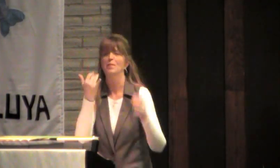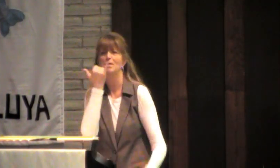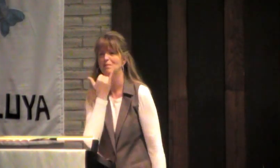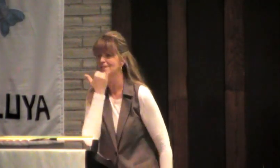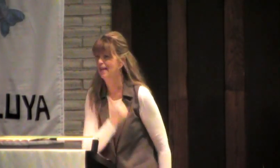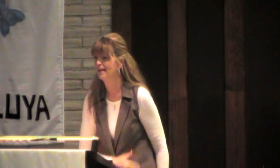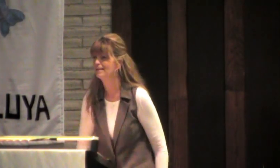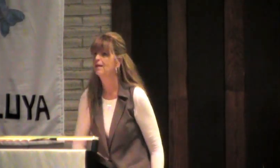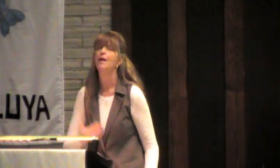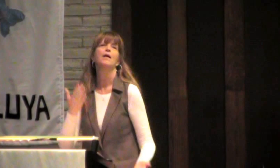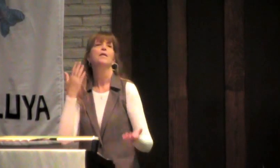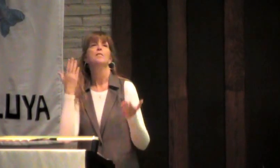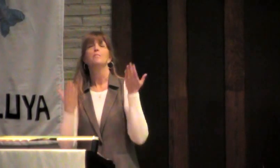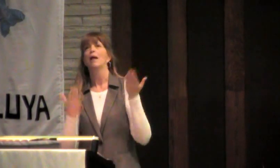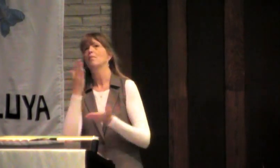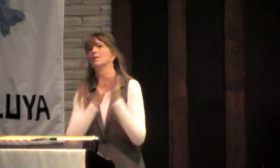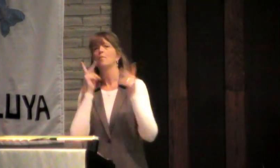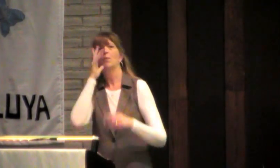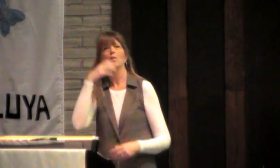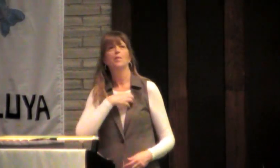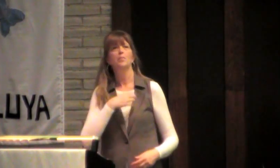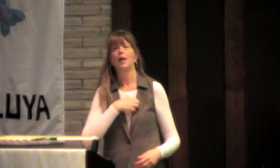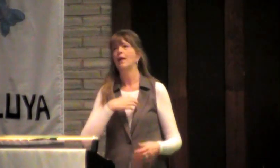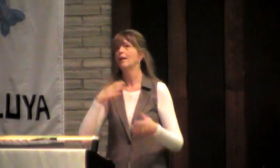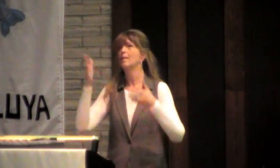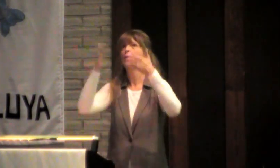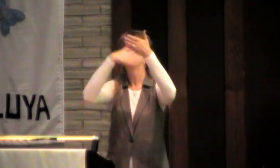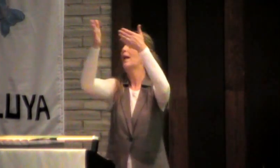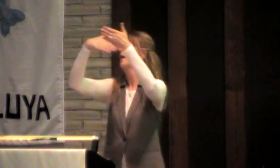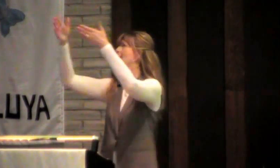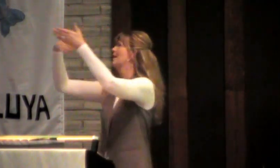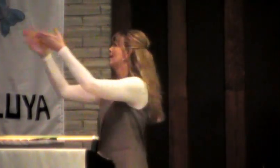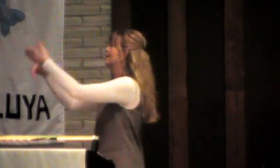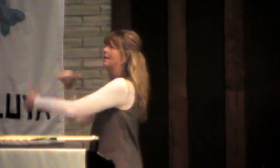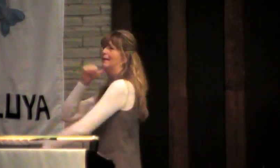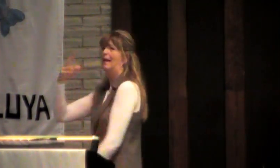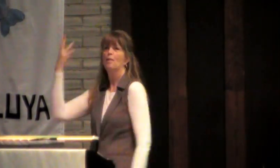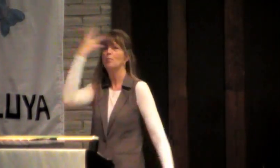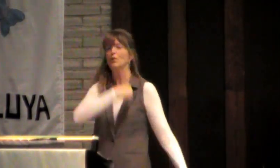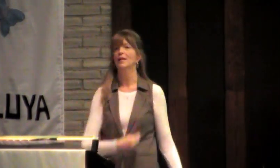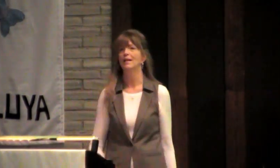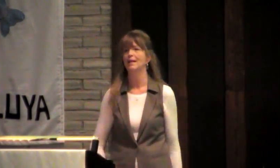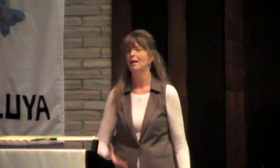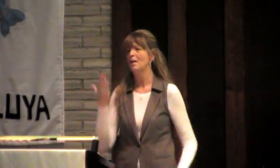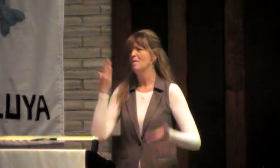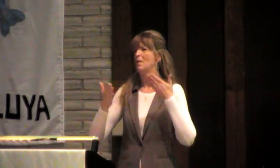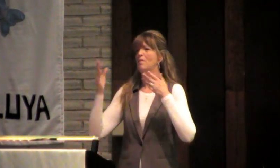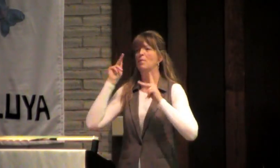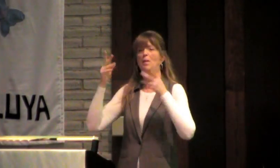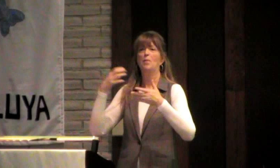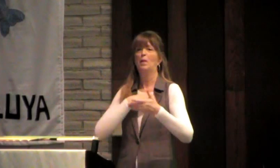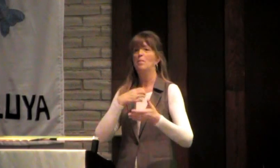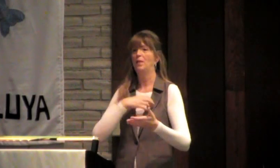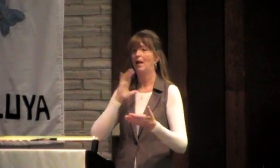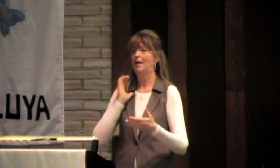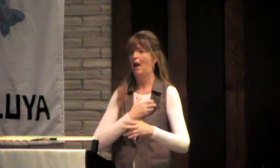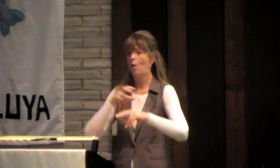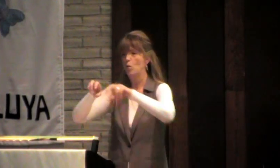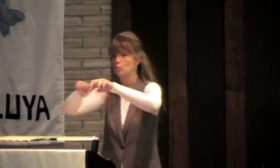we made too many mistakes today. Or maybe someone will complain that, you know, they didn't like the way it looks in here. It's not pretty enough. Or they'll